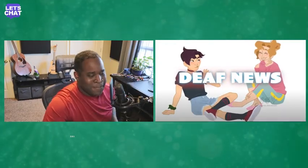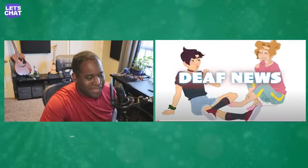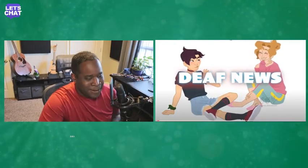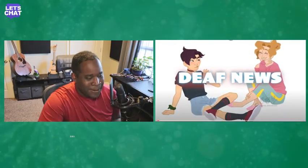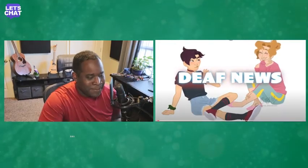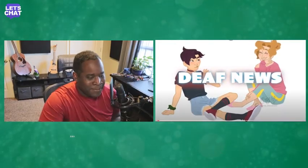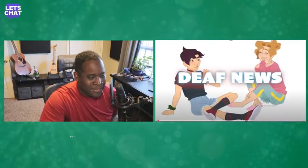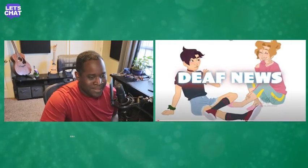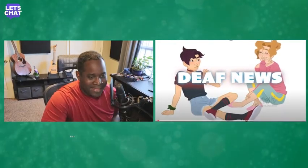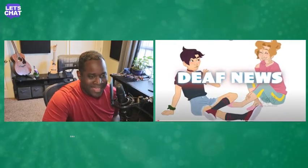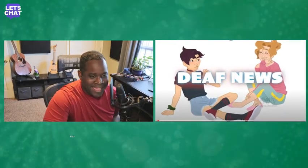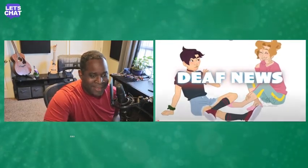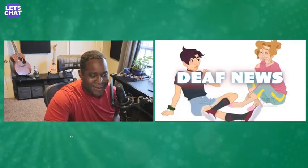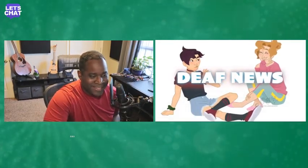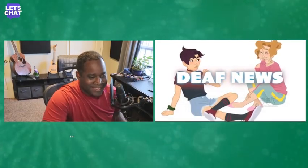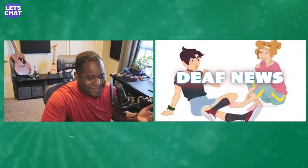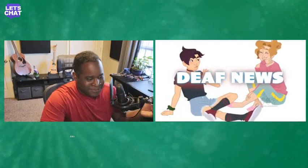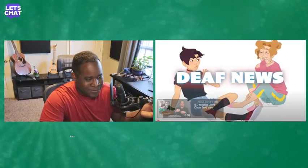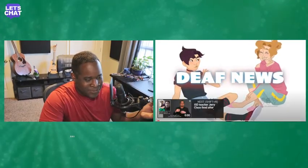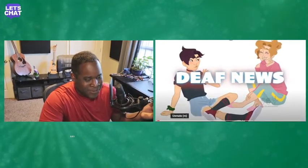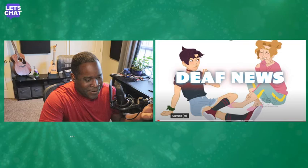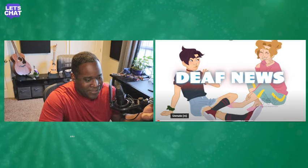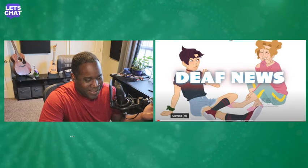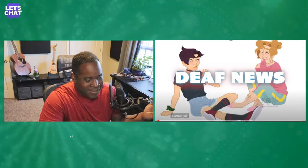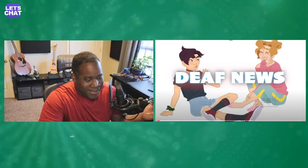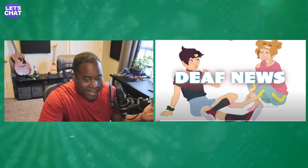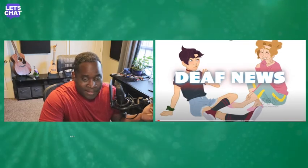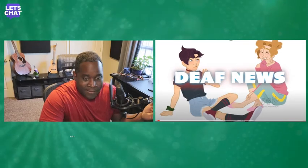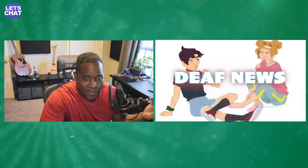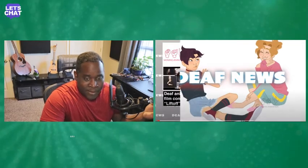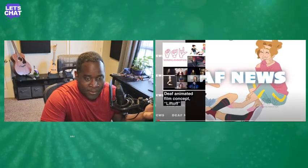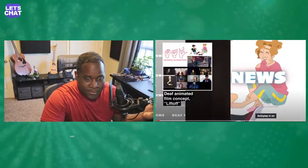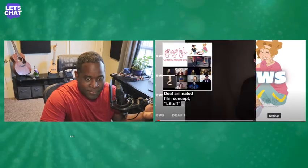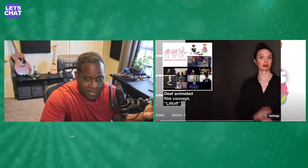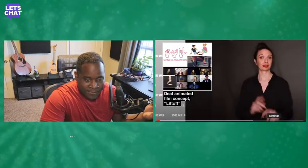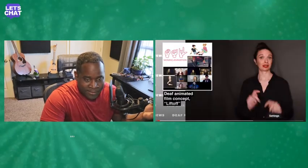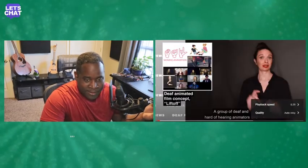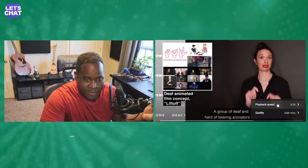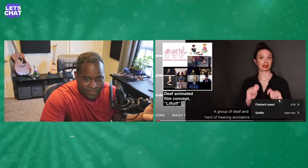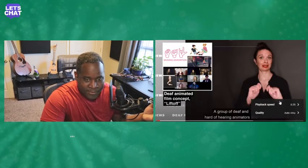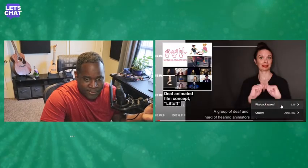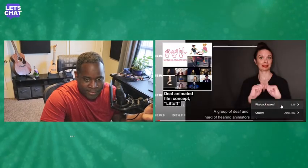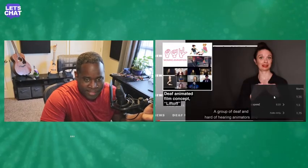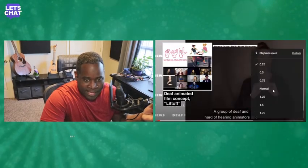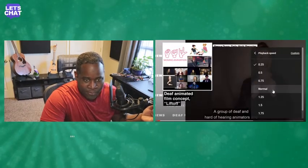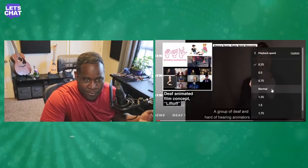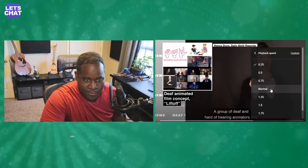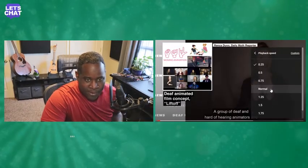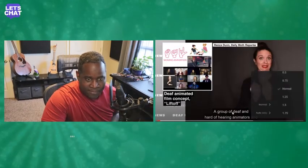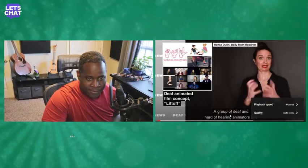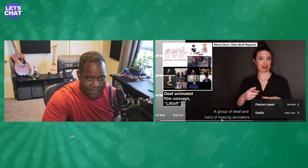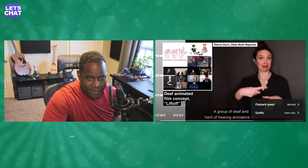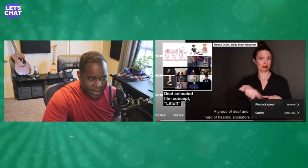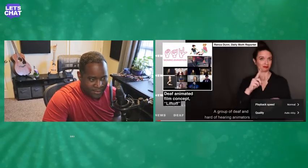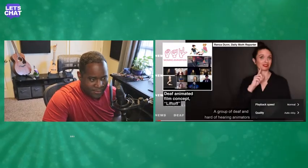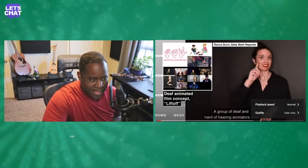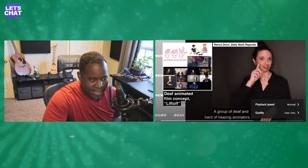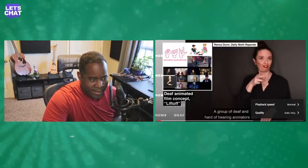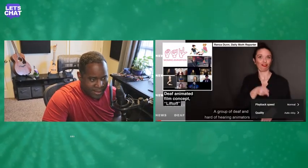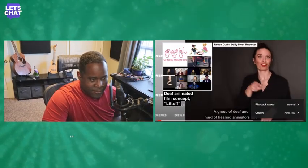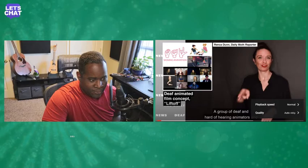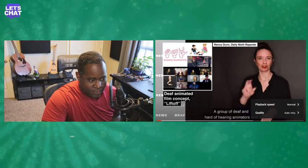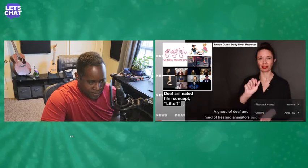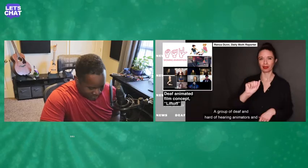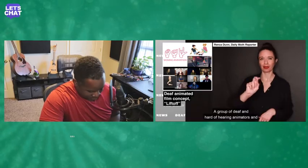Right. Anyway. Small things. Let's go at normal speed for a little bit. Just get the intro of this video out of the